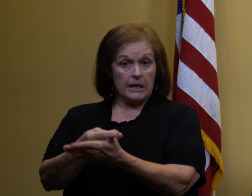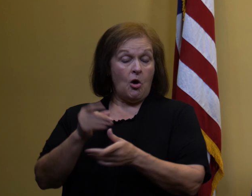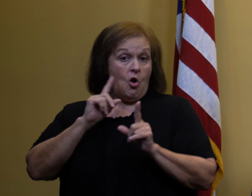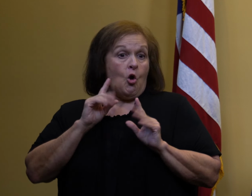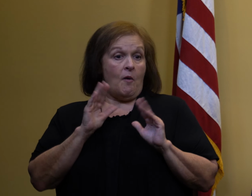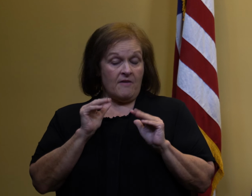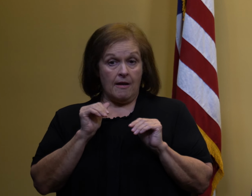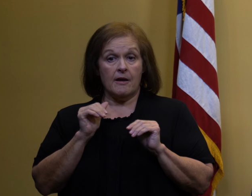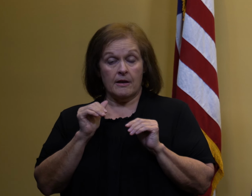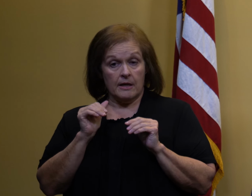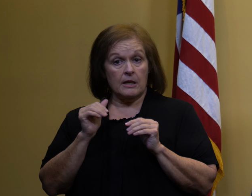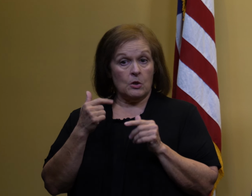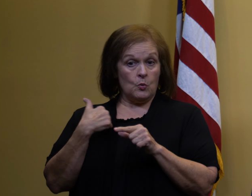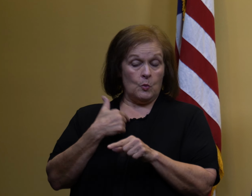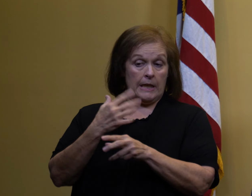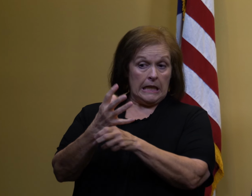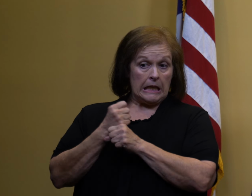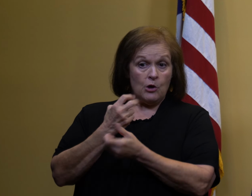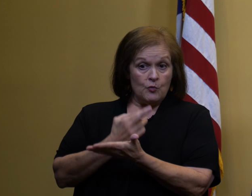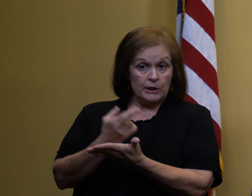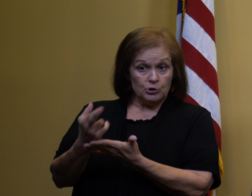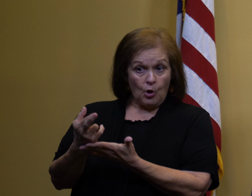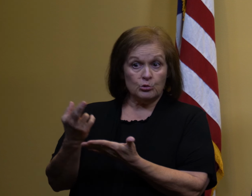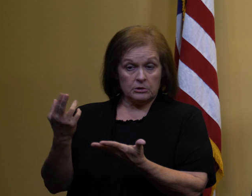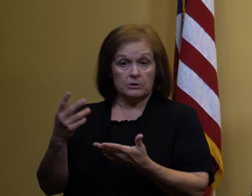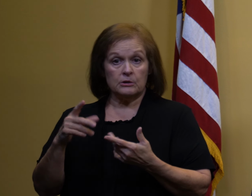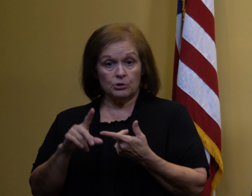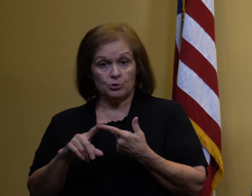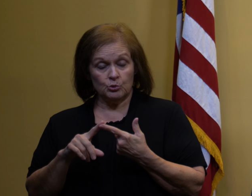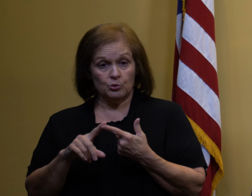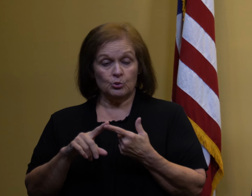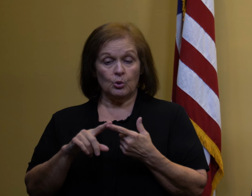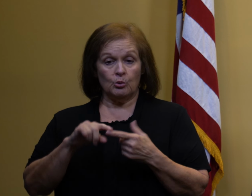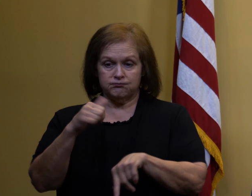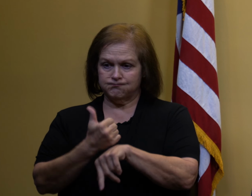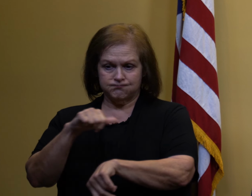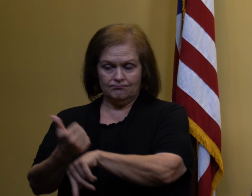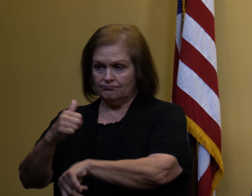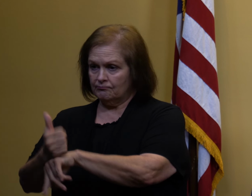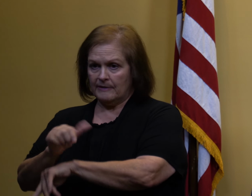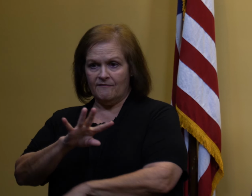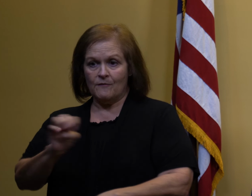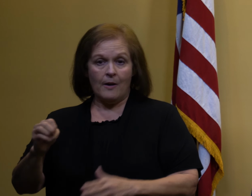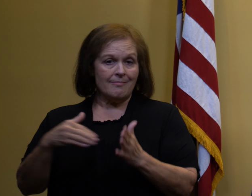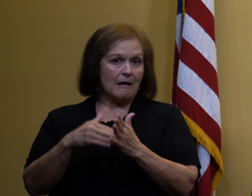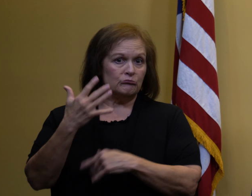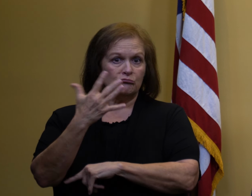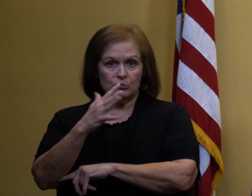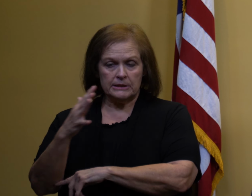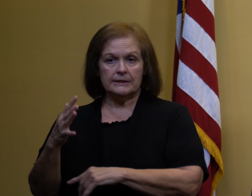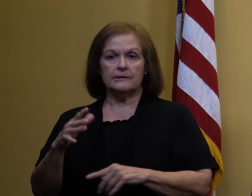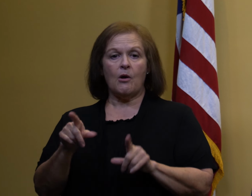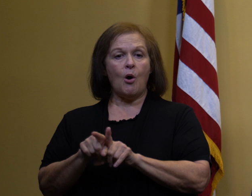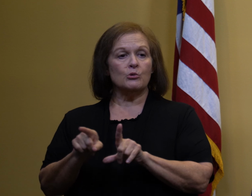our way with getting resources to meet our goal of planting over 40,000 trees in the city of New Orleans, and again,